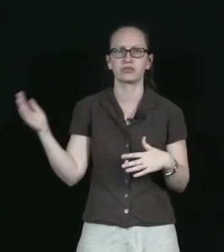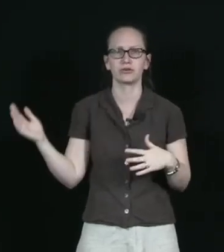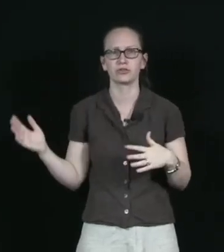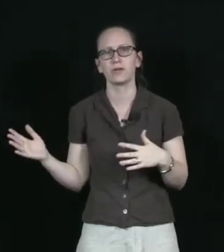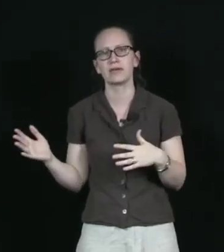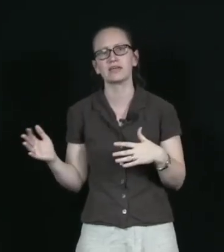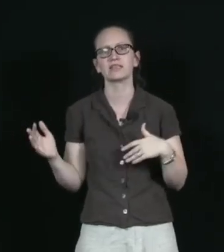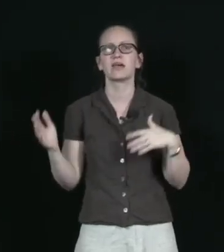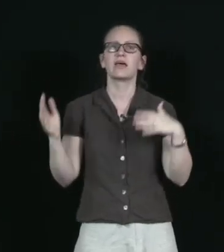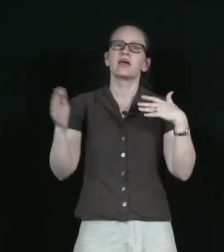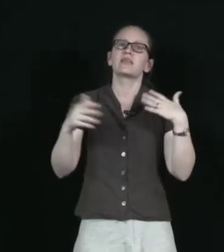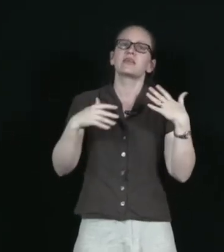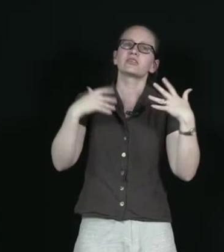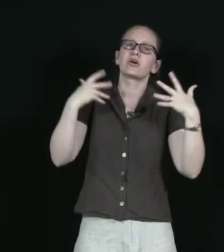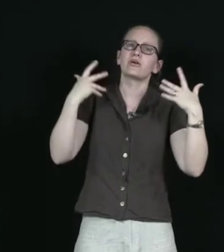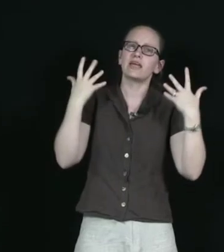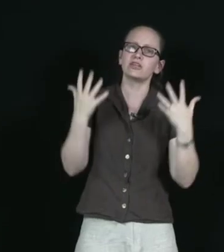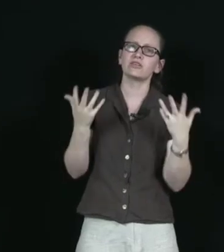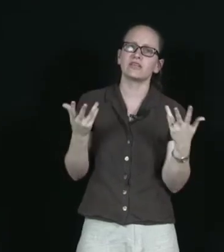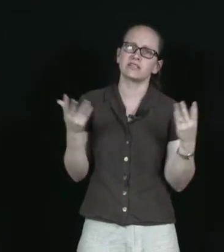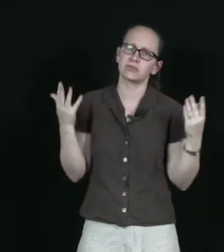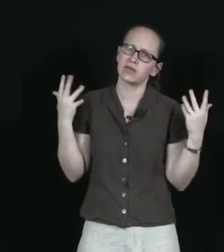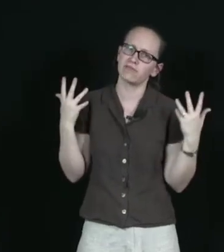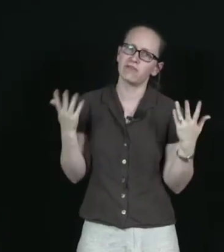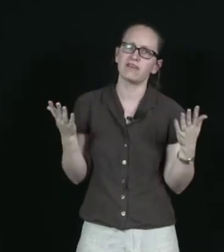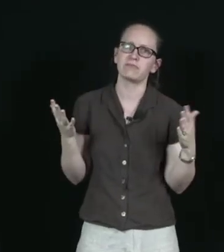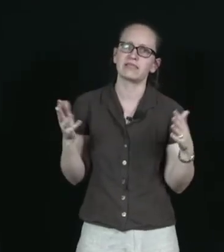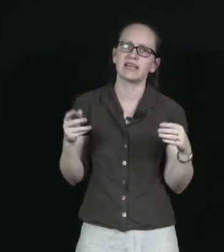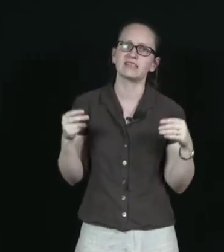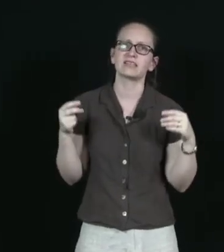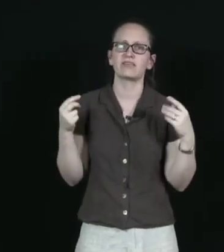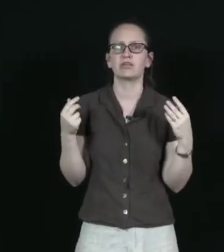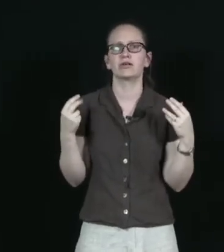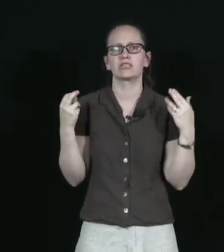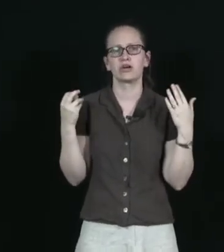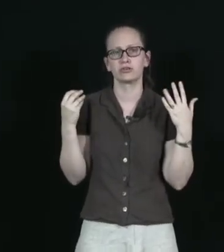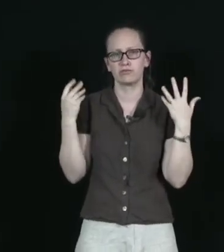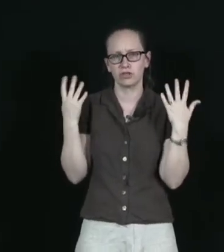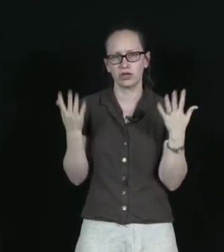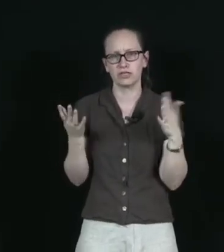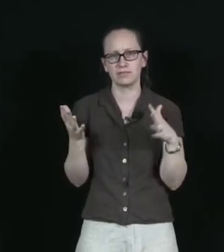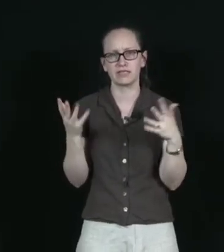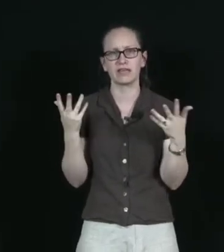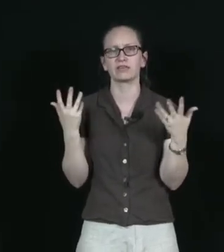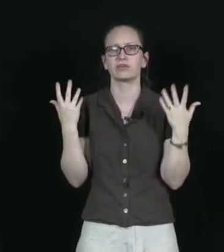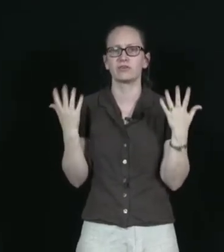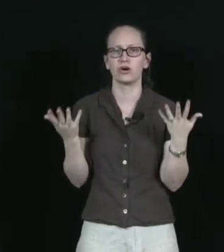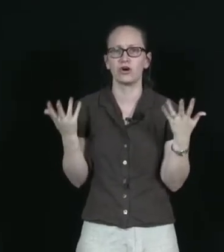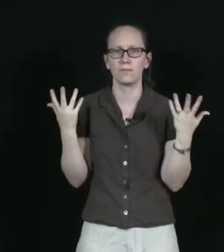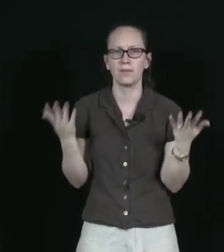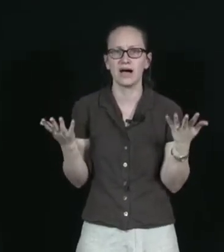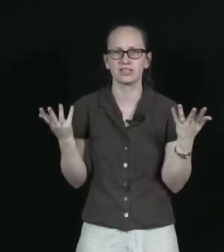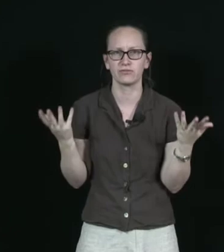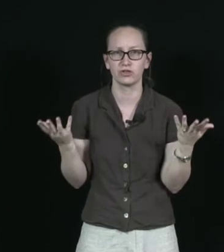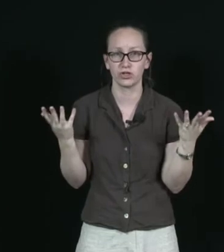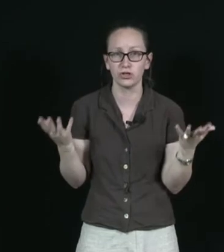2 topics. So each of these is worth 5%, giving you a total of 30% of your marks for the